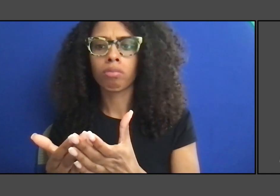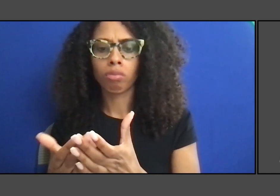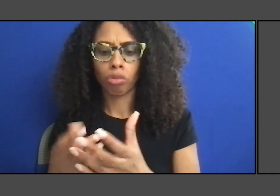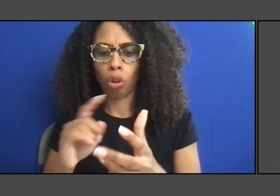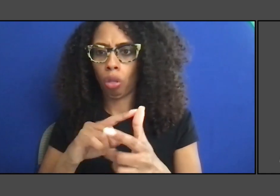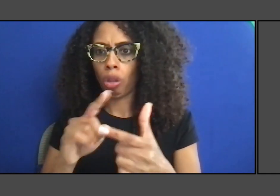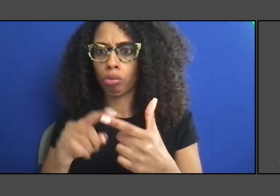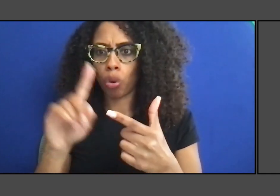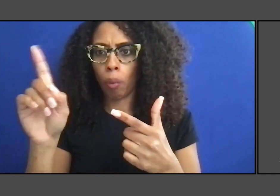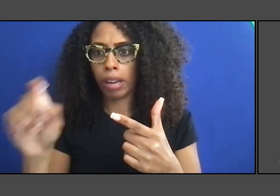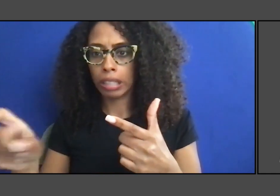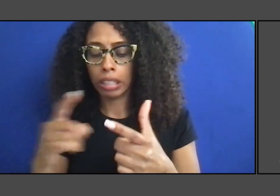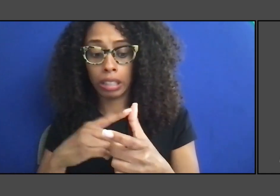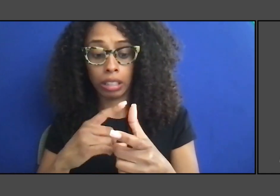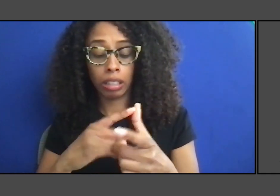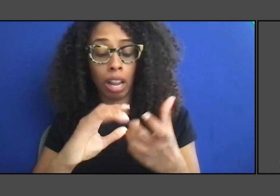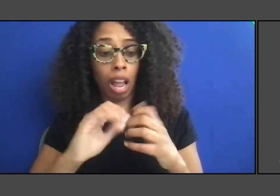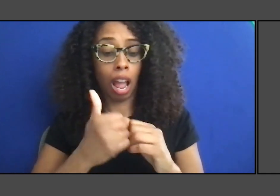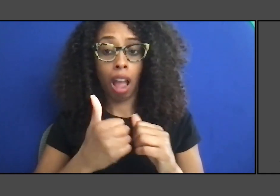jazz.